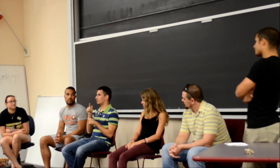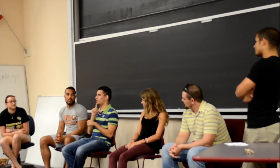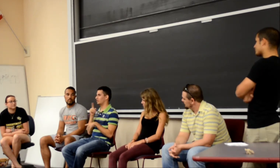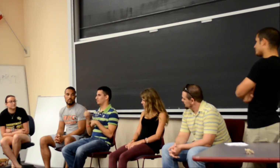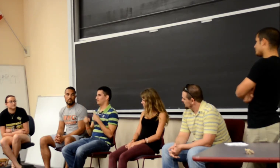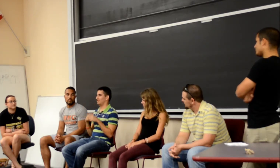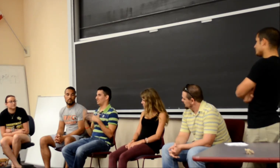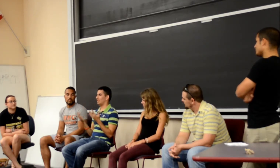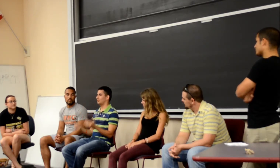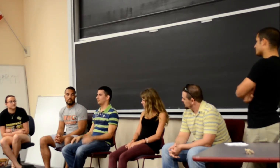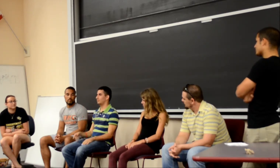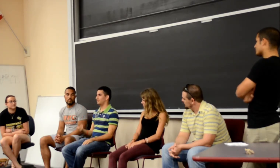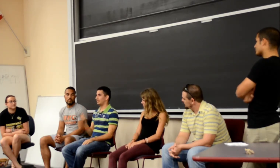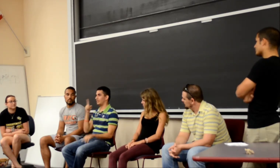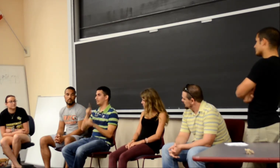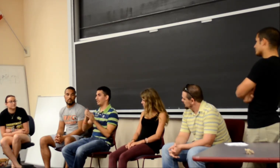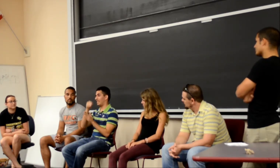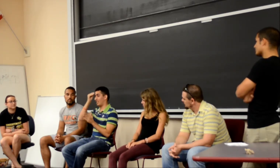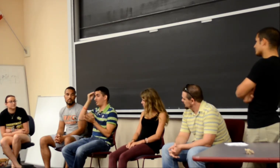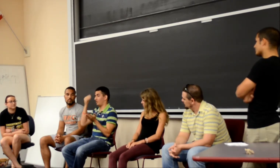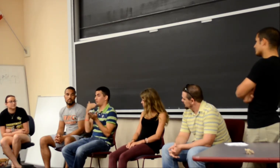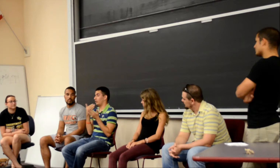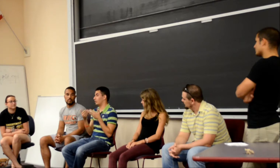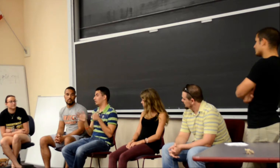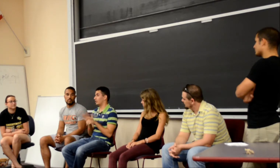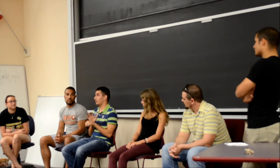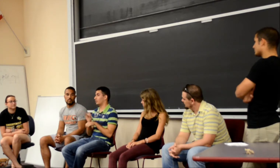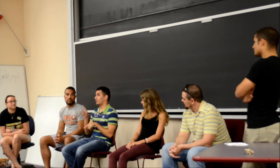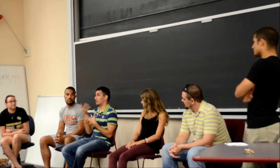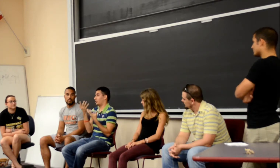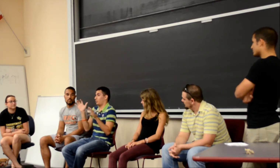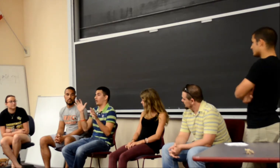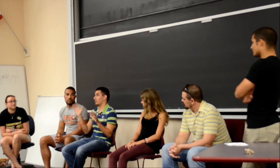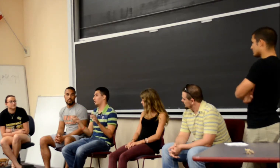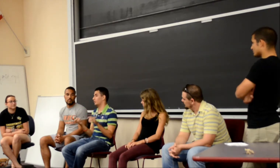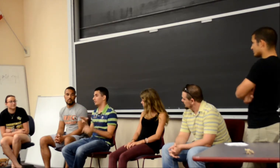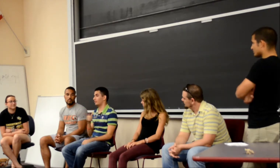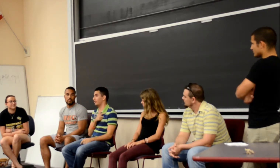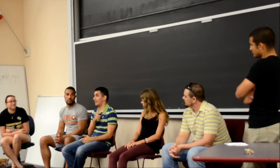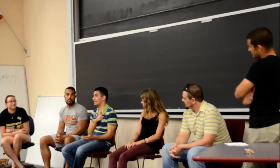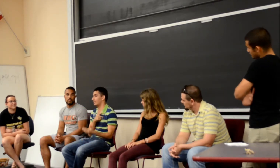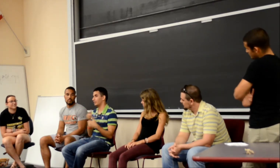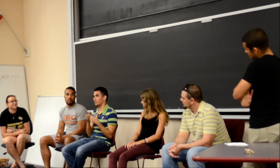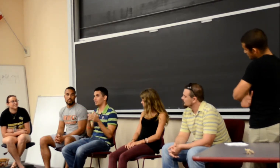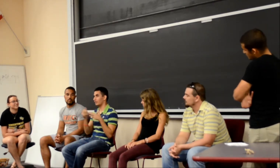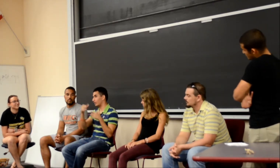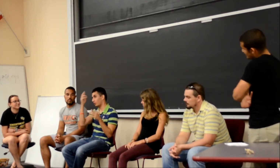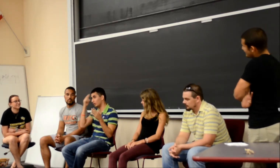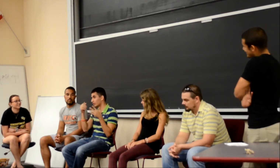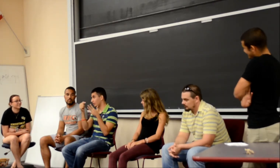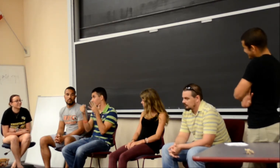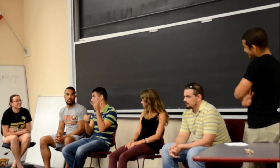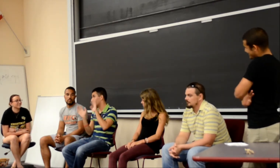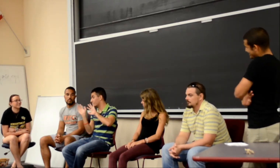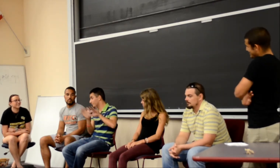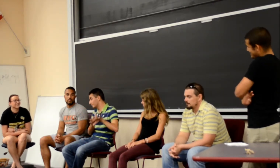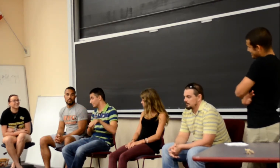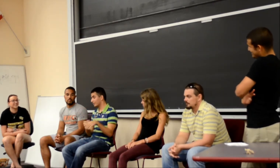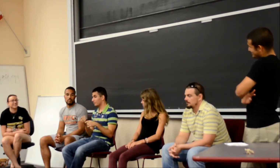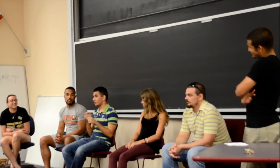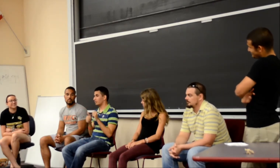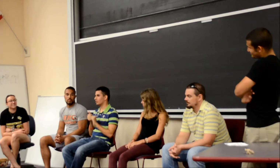they just would sign because they can't learn well enough, or they just don't want to, or they feel lazy, or whatever the